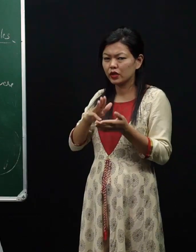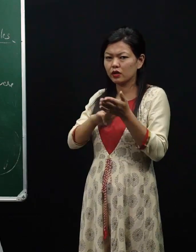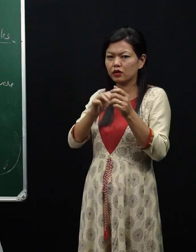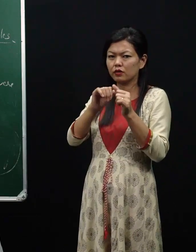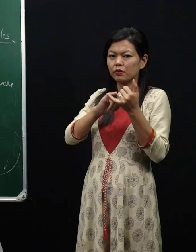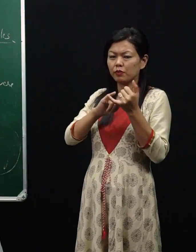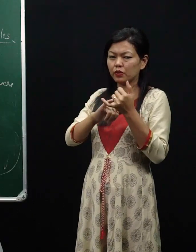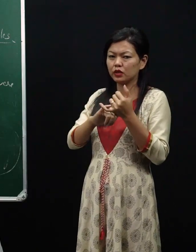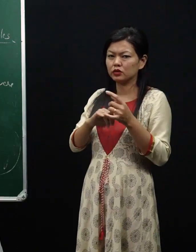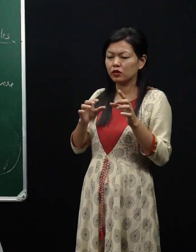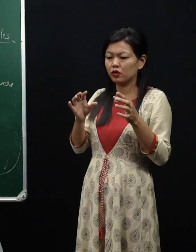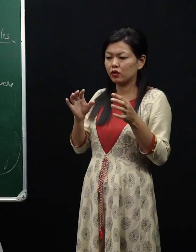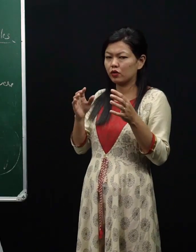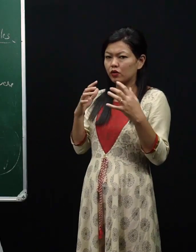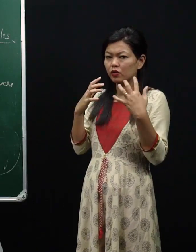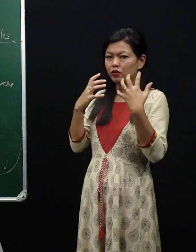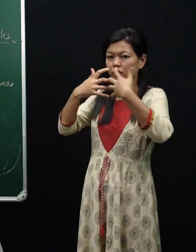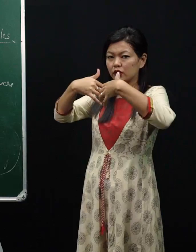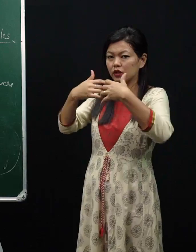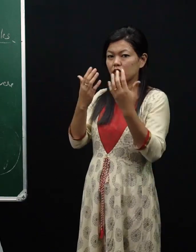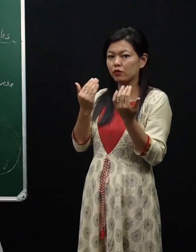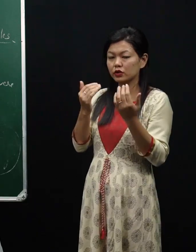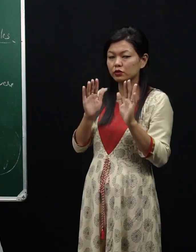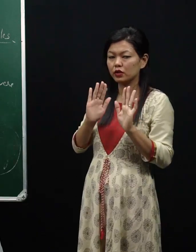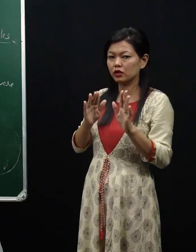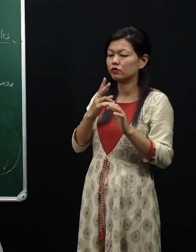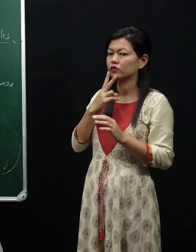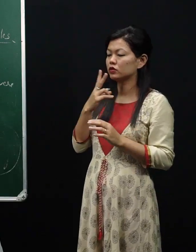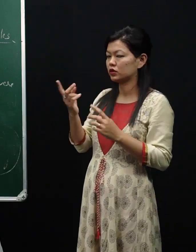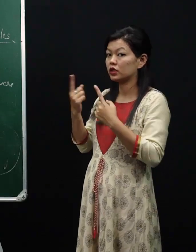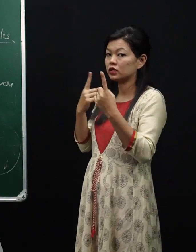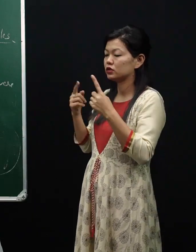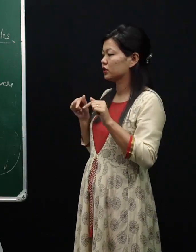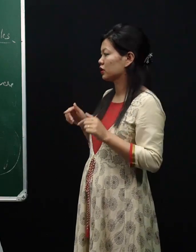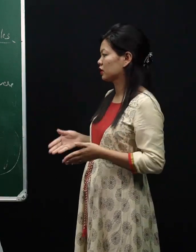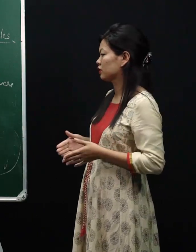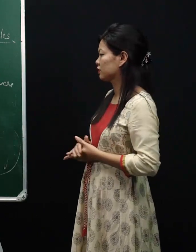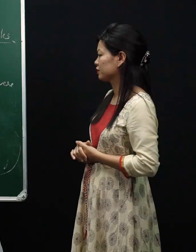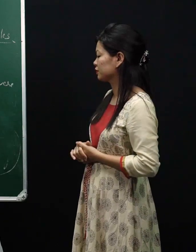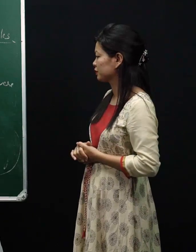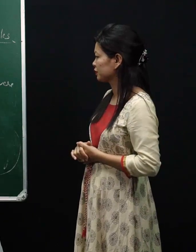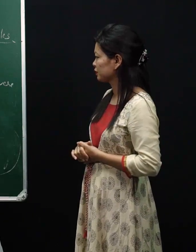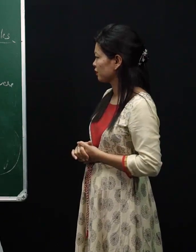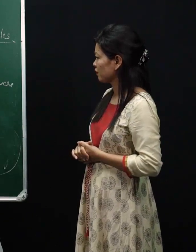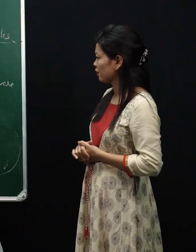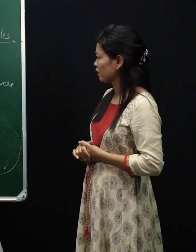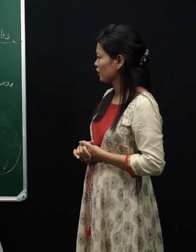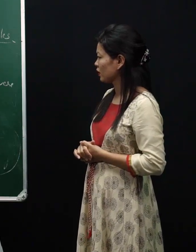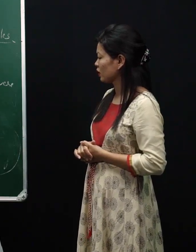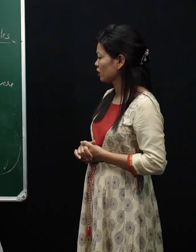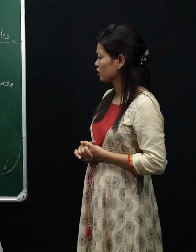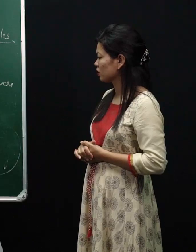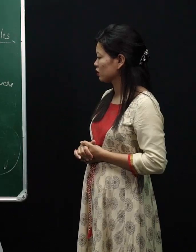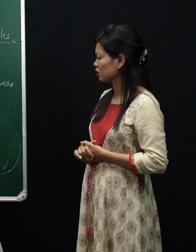now, what they are saying is, in a reaction, we have 5.3 gram of sodium carbonate, okay?